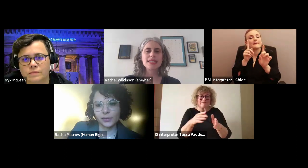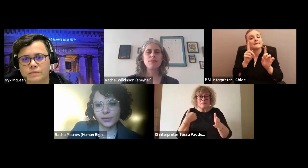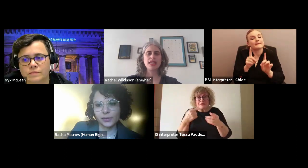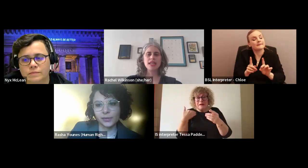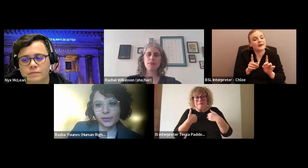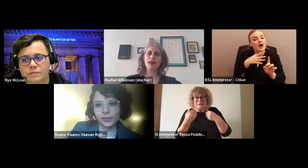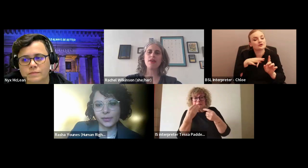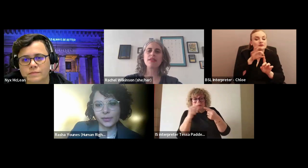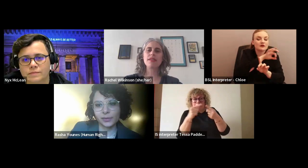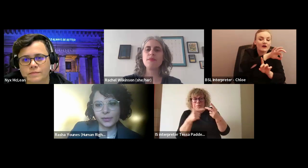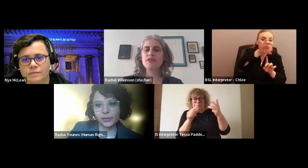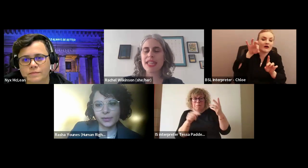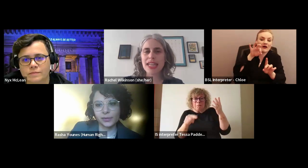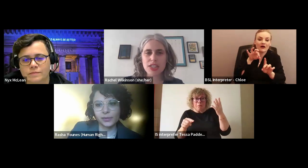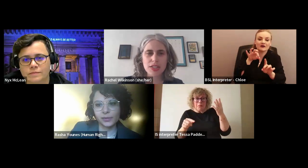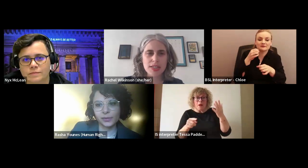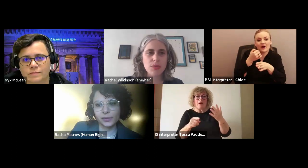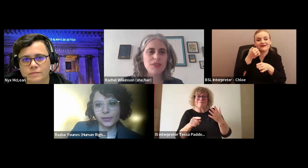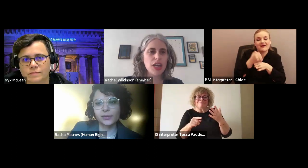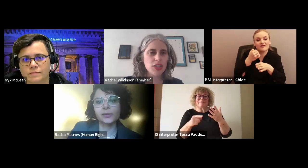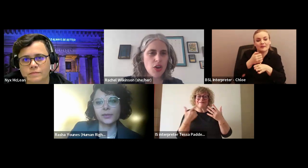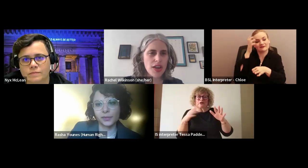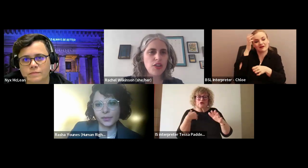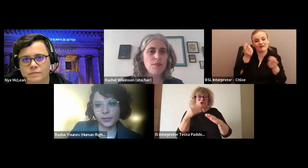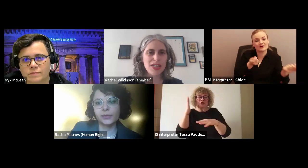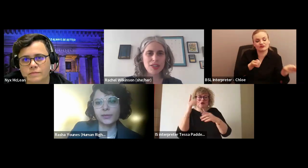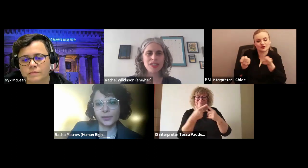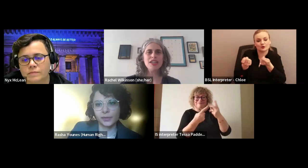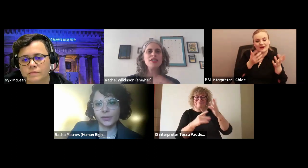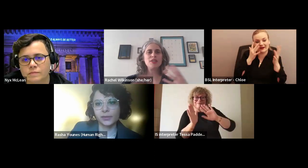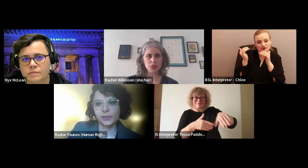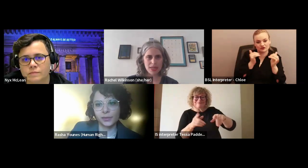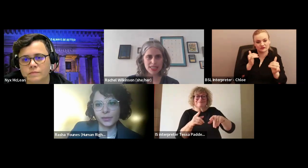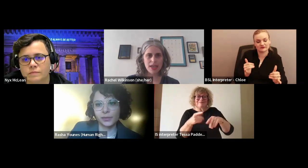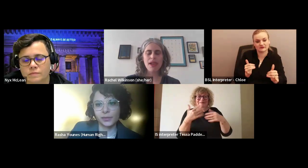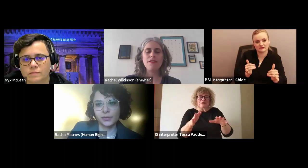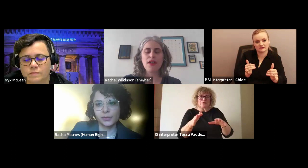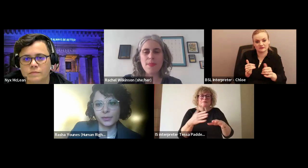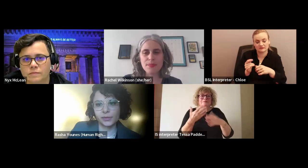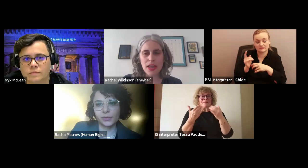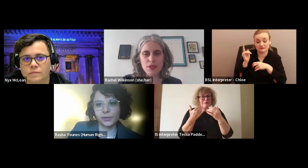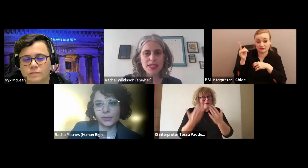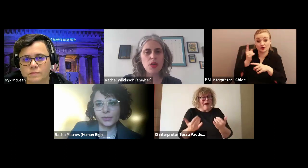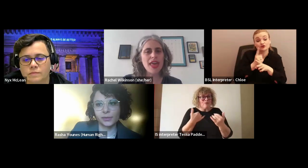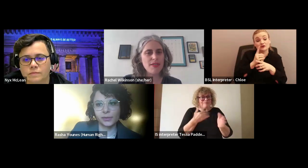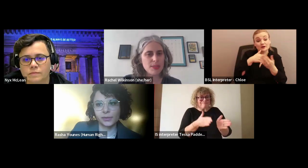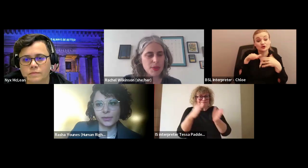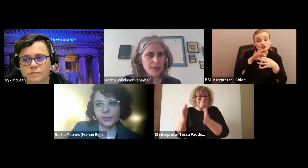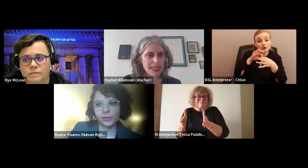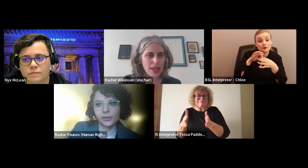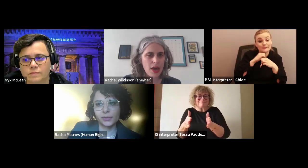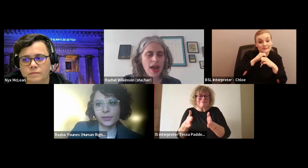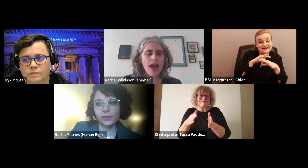turn and ask a bit about government regulation. So we've touched on, and you've mentioned, social media platforms and what